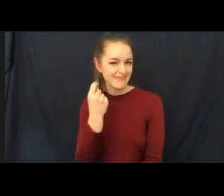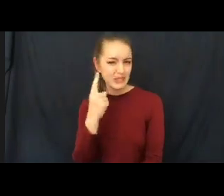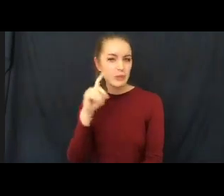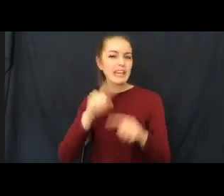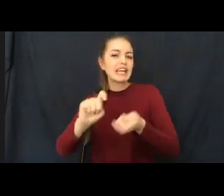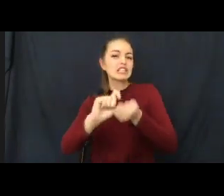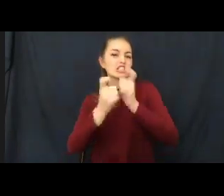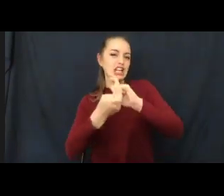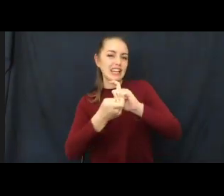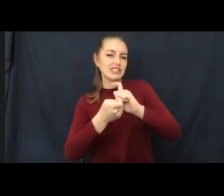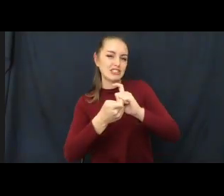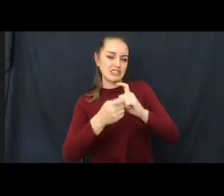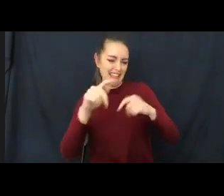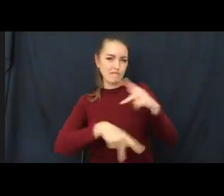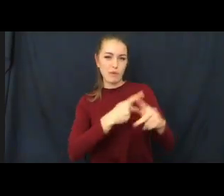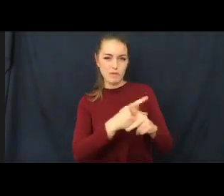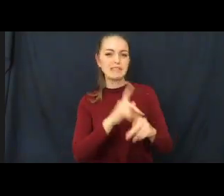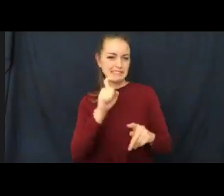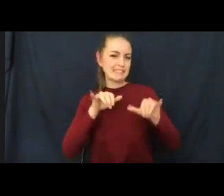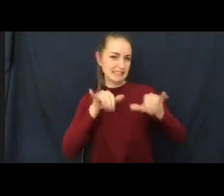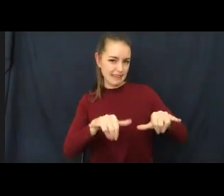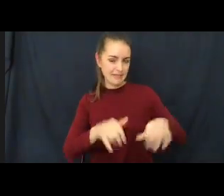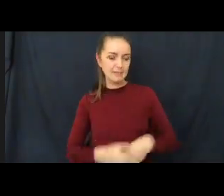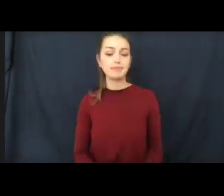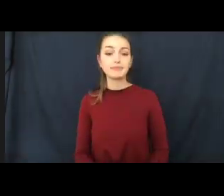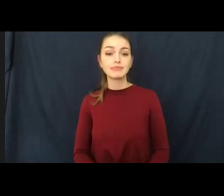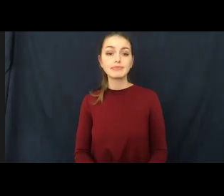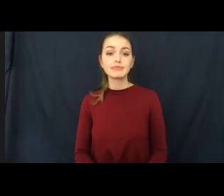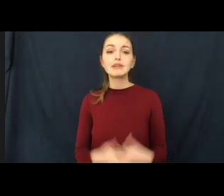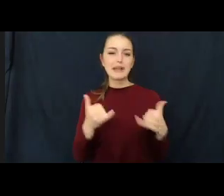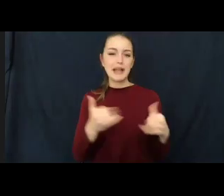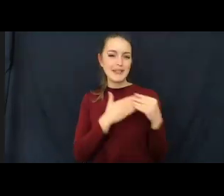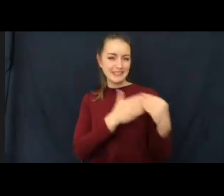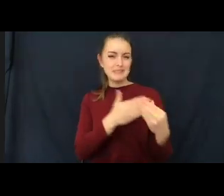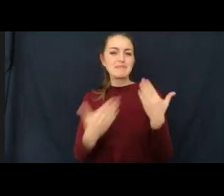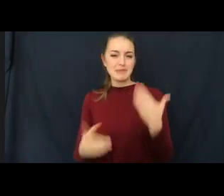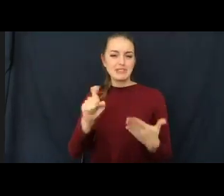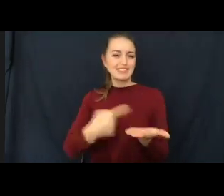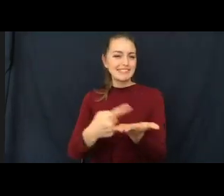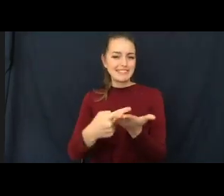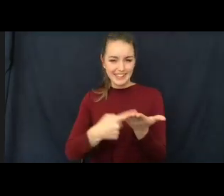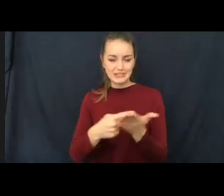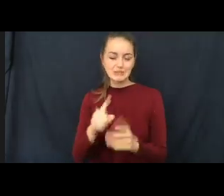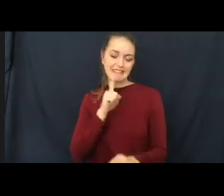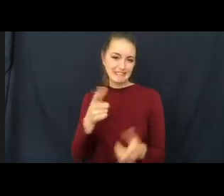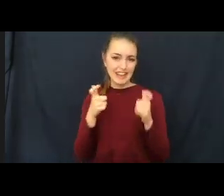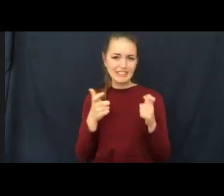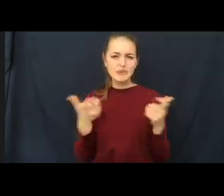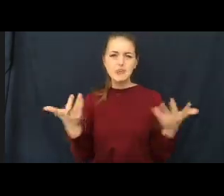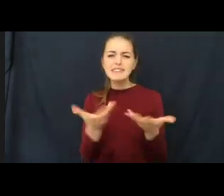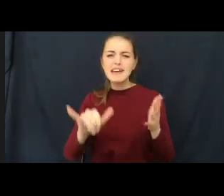Nope. Okay, that's cool. And that leads me to we should probably talk just for a moment about what it does it mean to